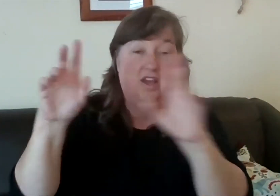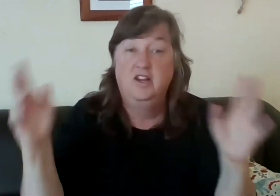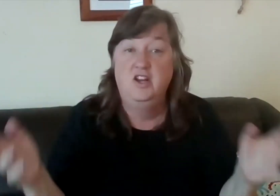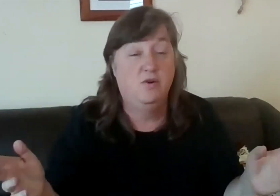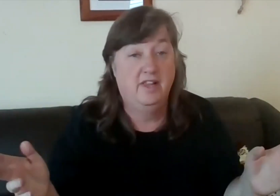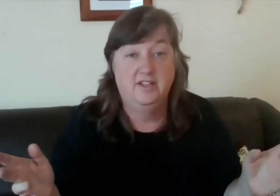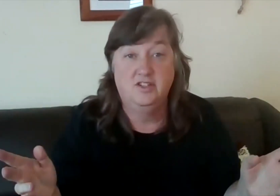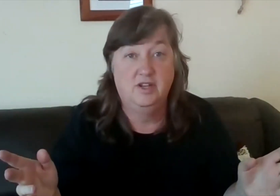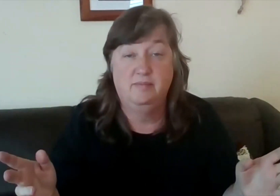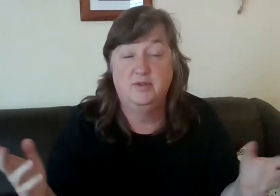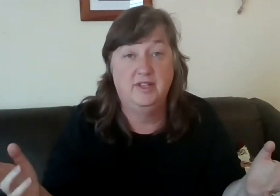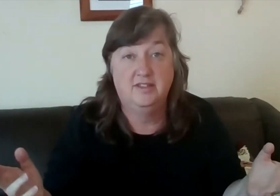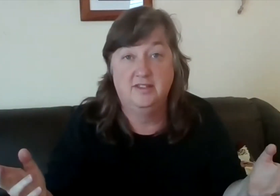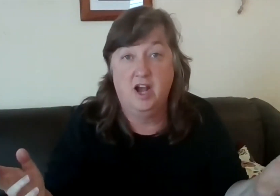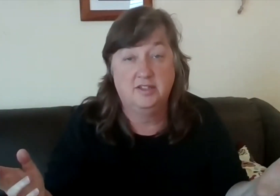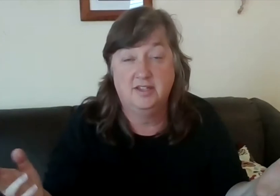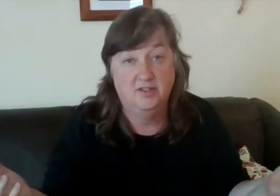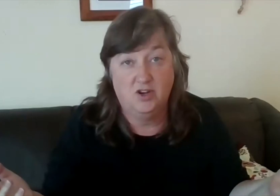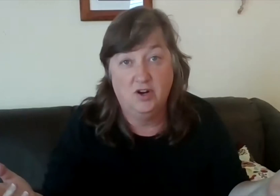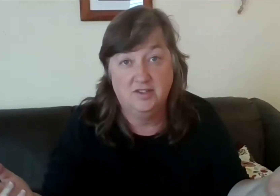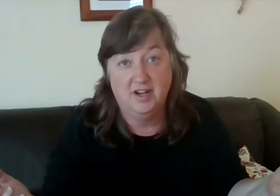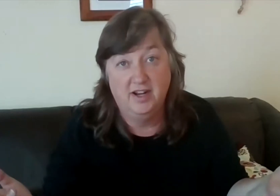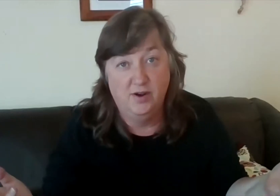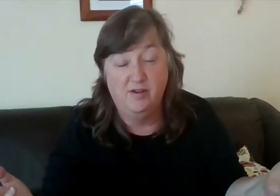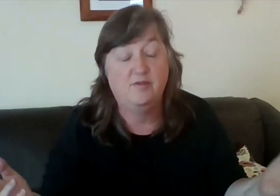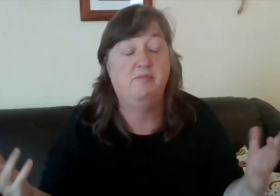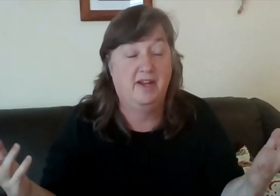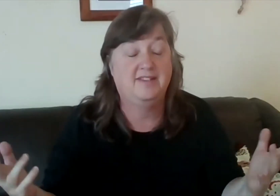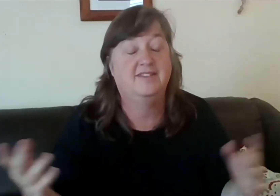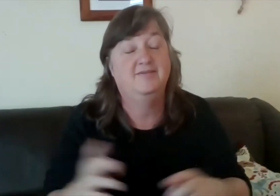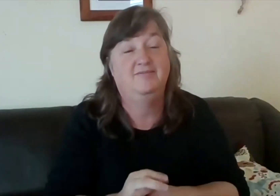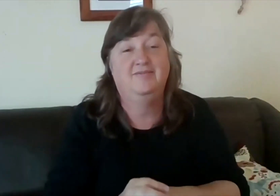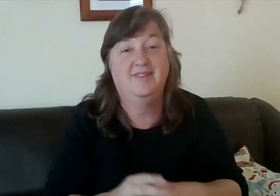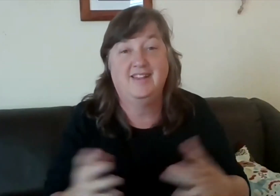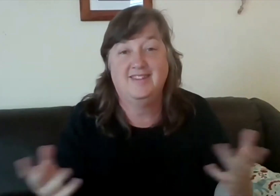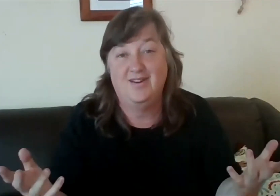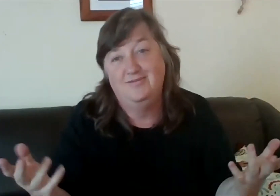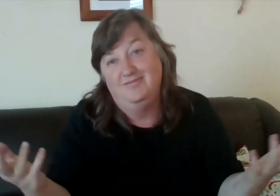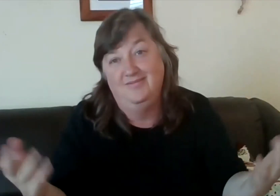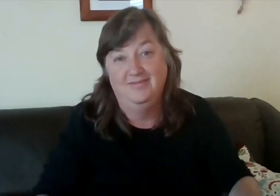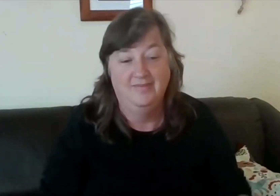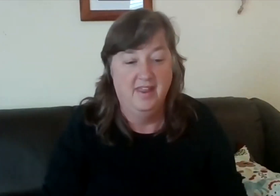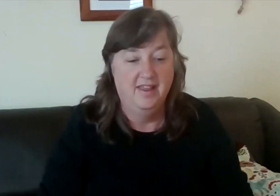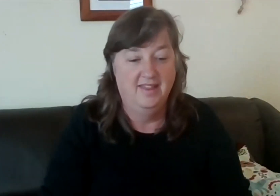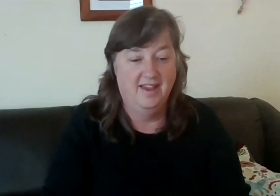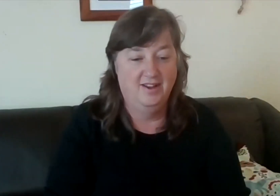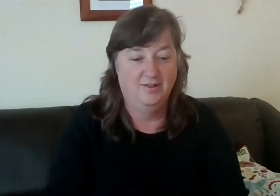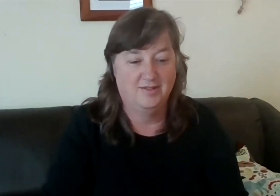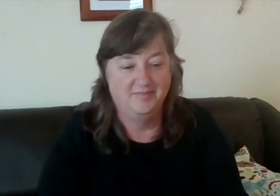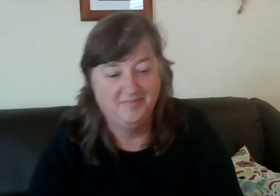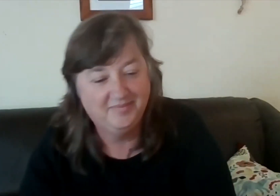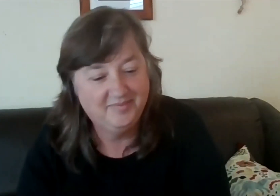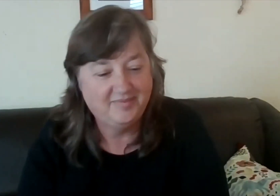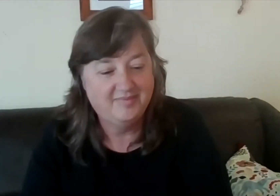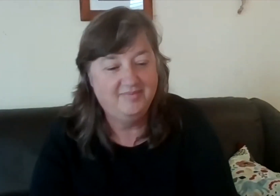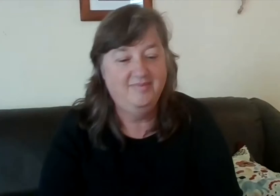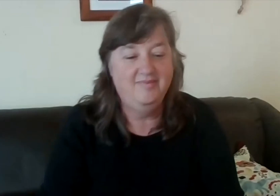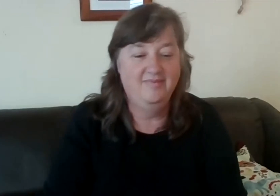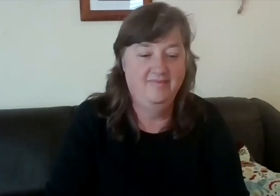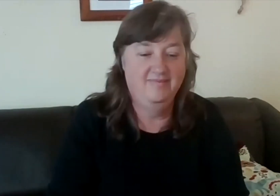No relationship between socks and stars that I know of, but that's how that goes.